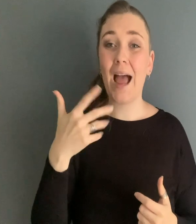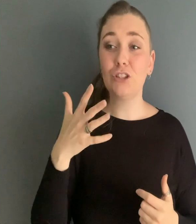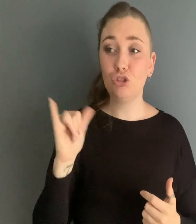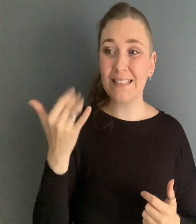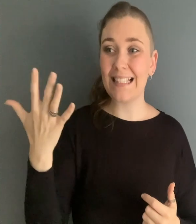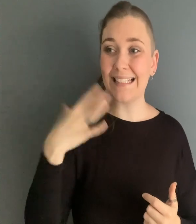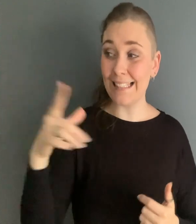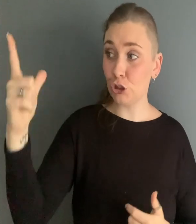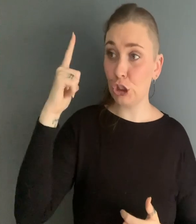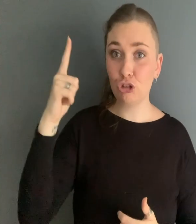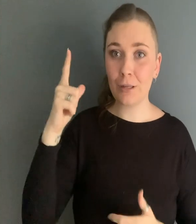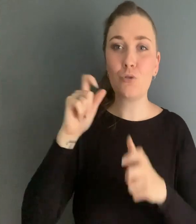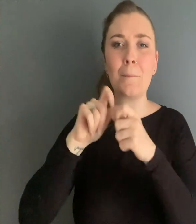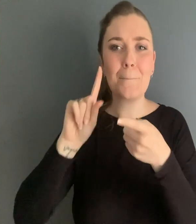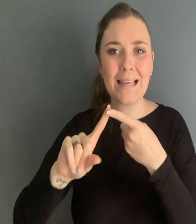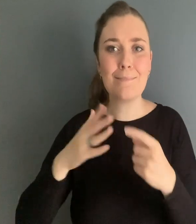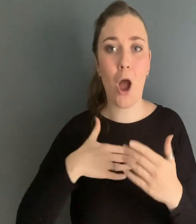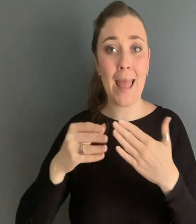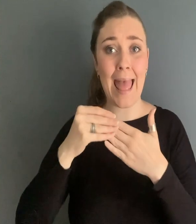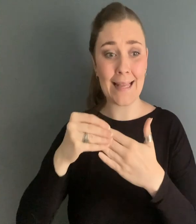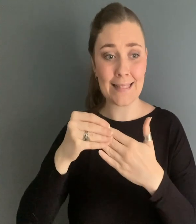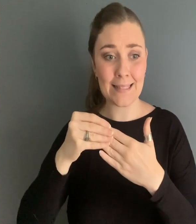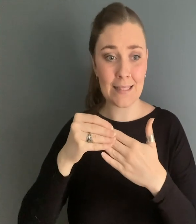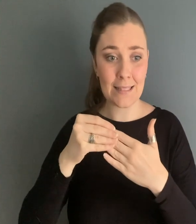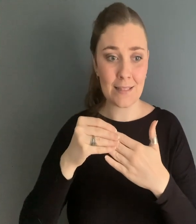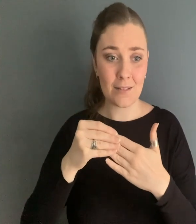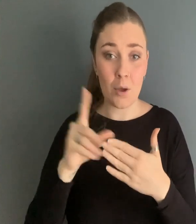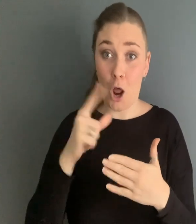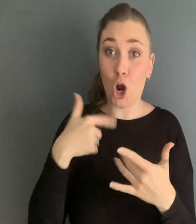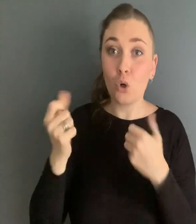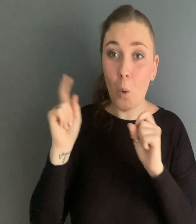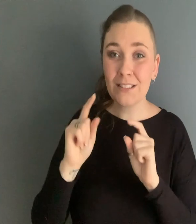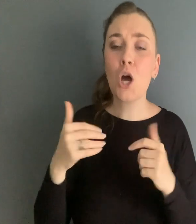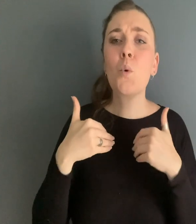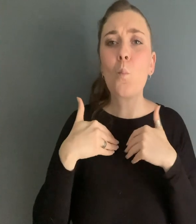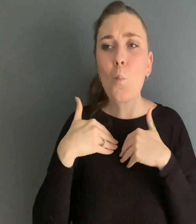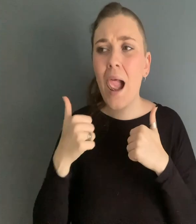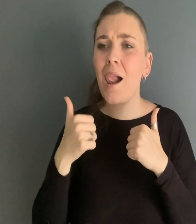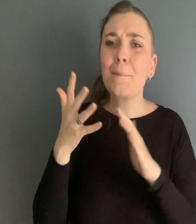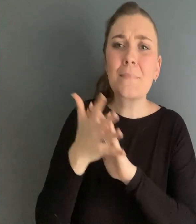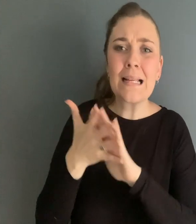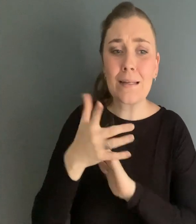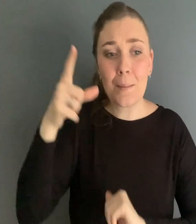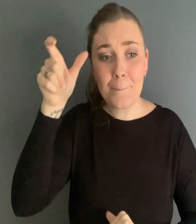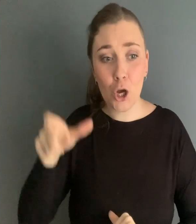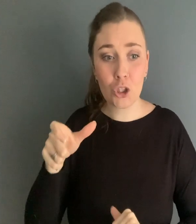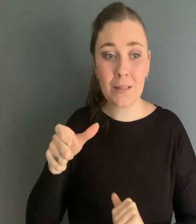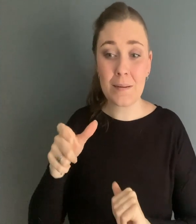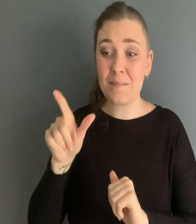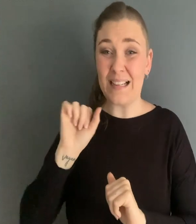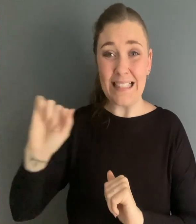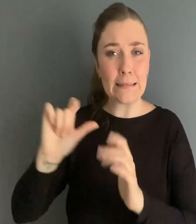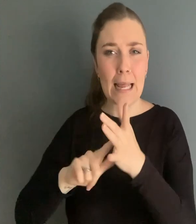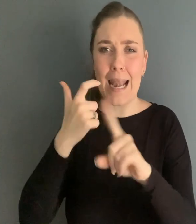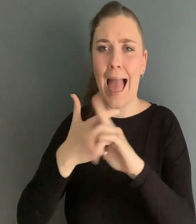a teacher aid to be my hands. What I got was a well-intentioned person whose lack of technical